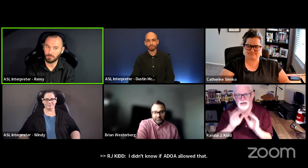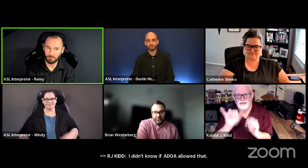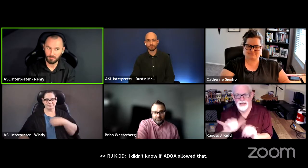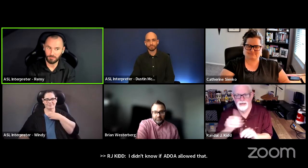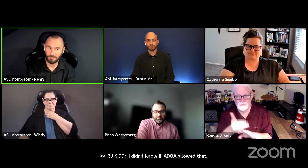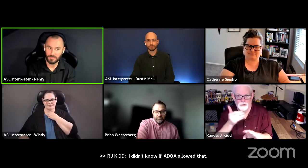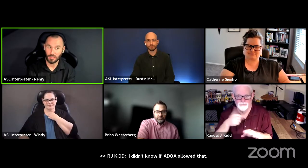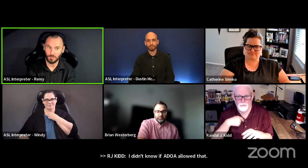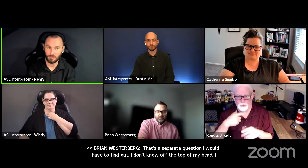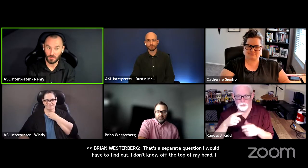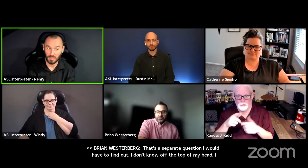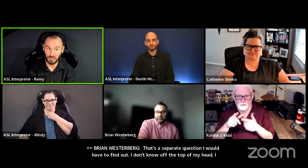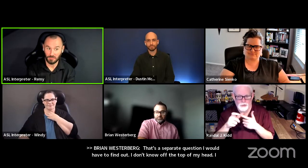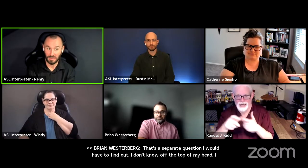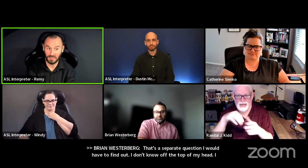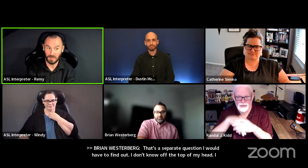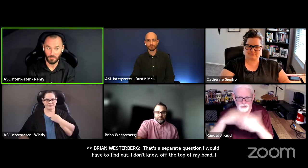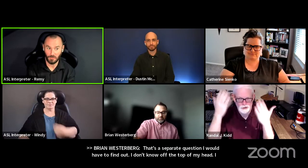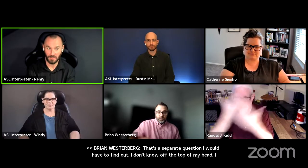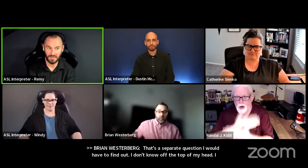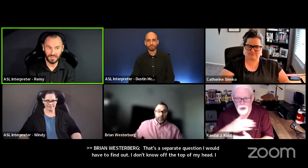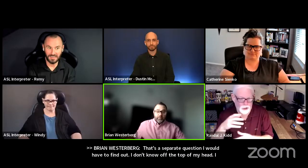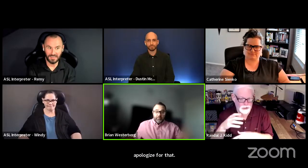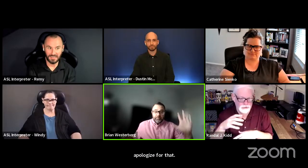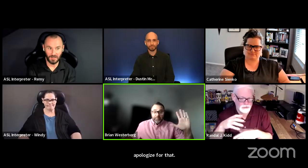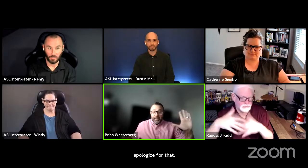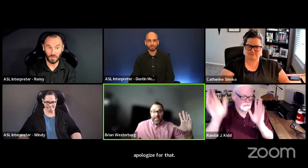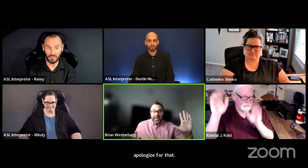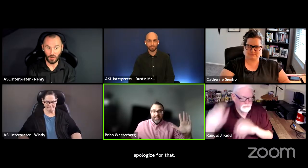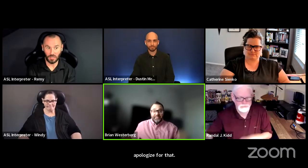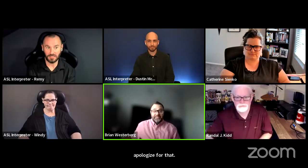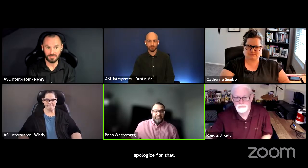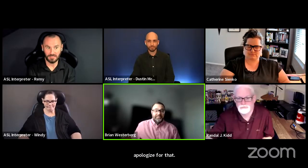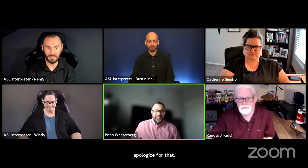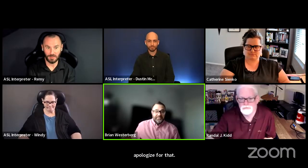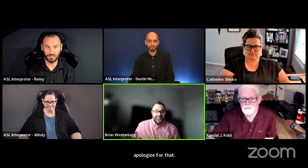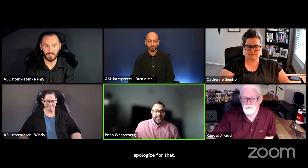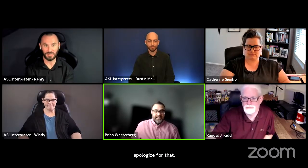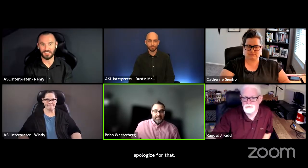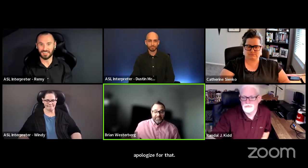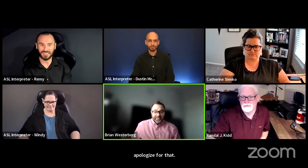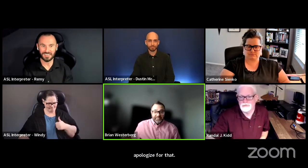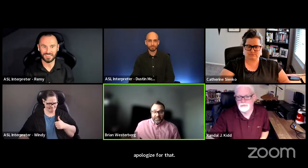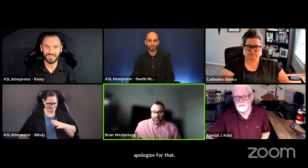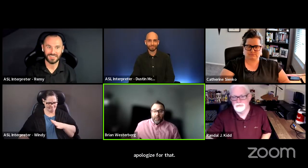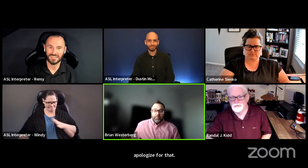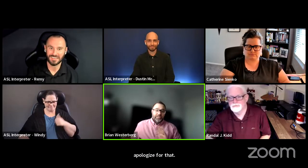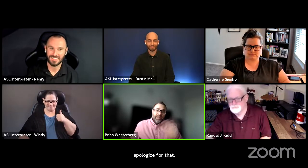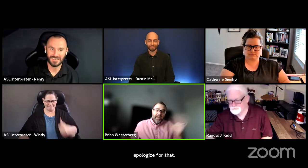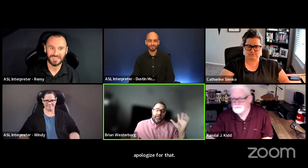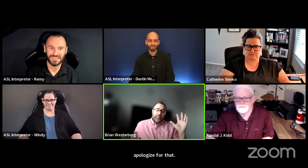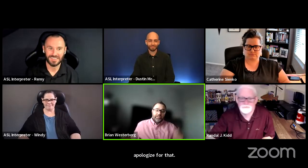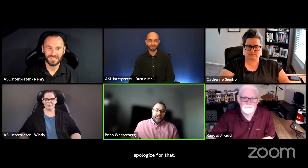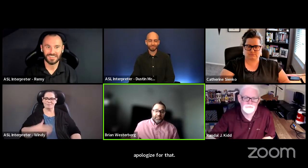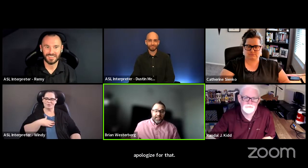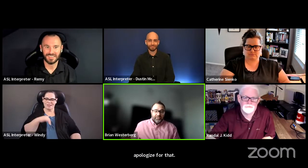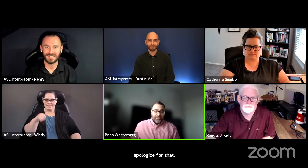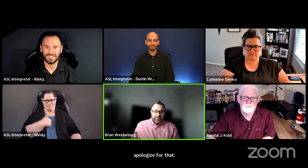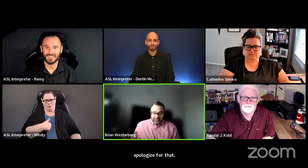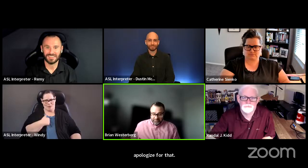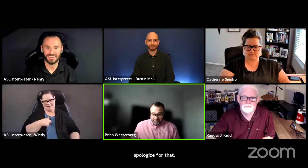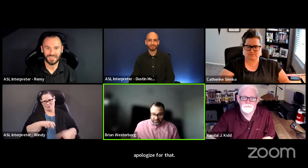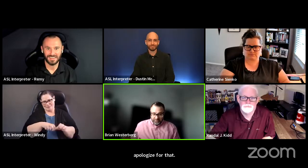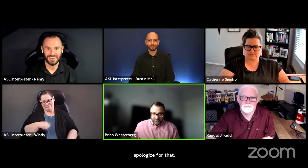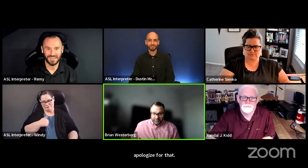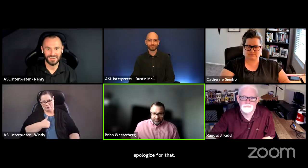Got it. Okay. Thank you for clarifying that before, we're running in the dark without you here. No, I appreciate it. I apologize that I have to